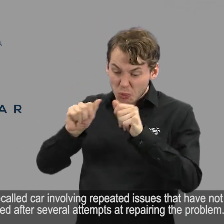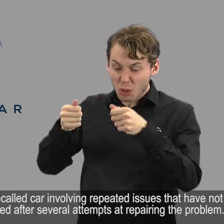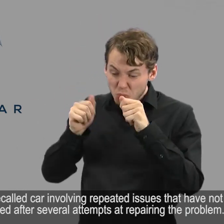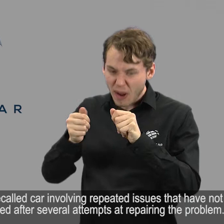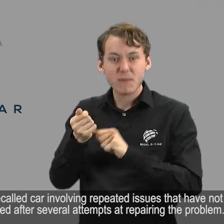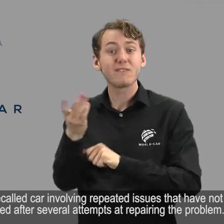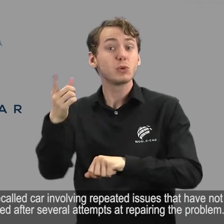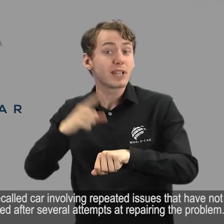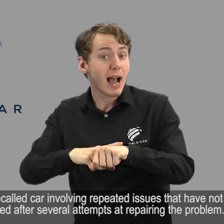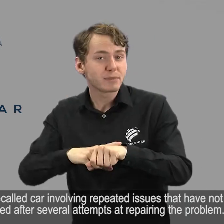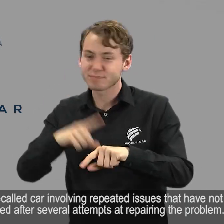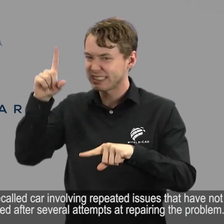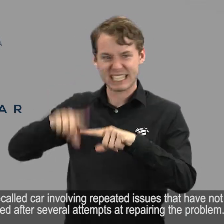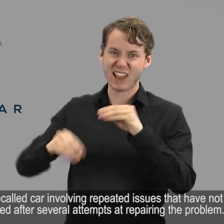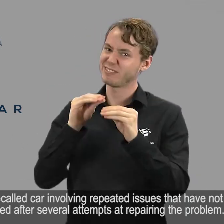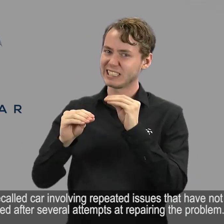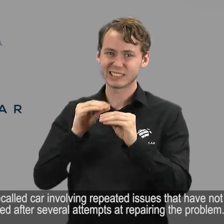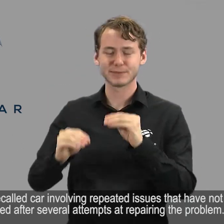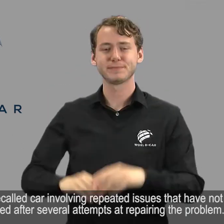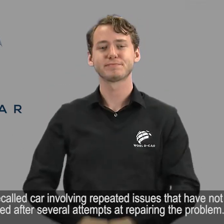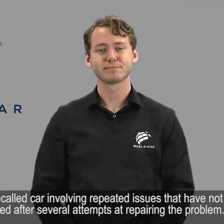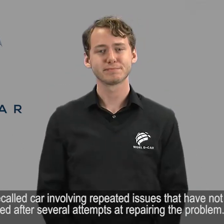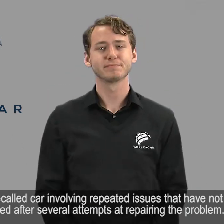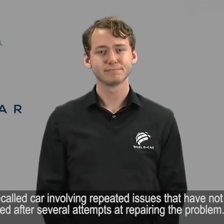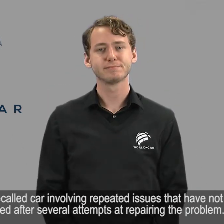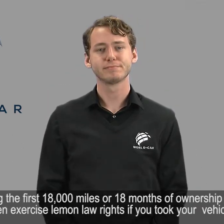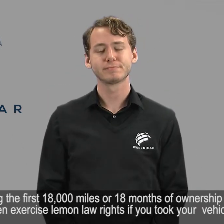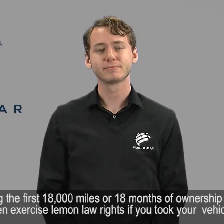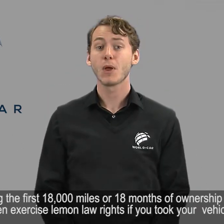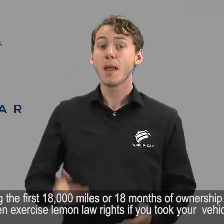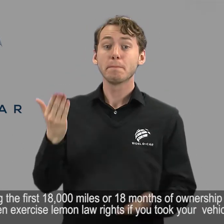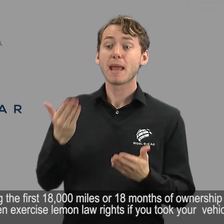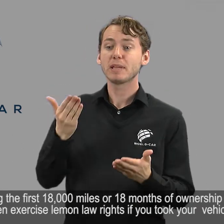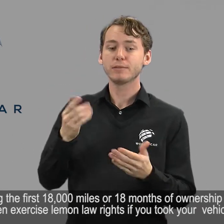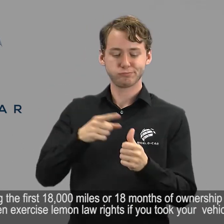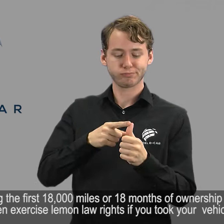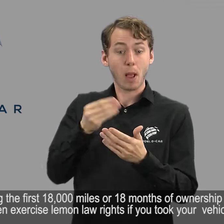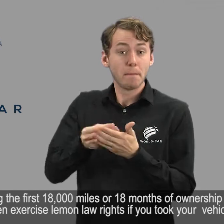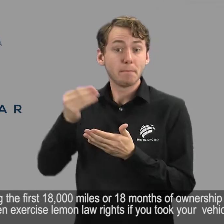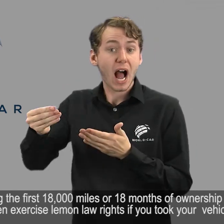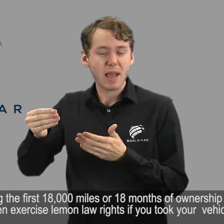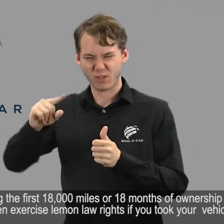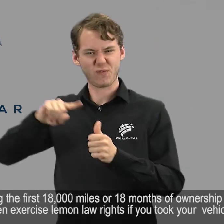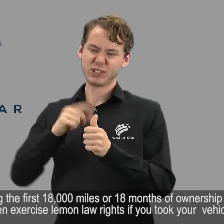after several attempts at repairing the problem. This may be during the first 18,000 miles